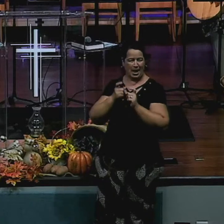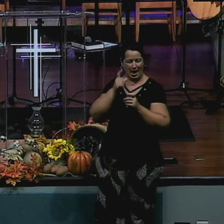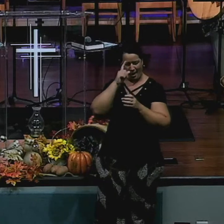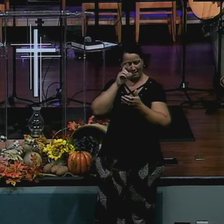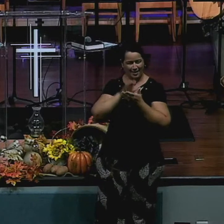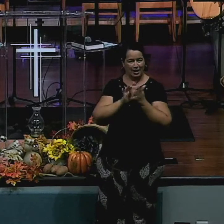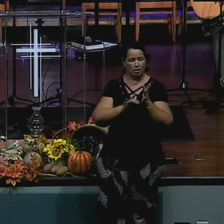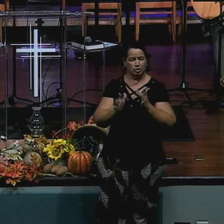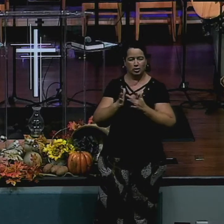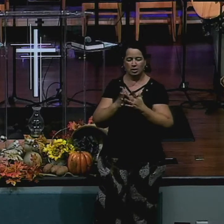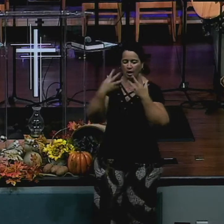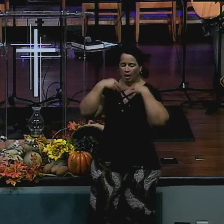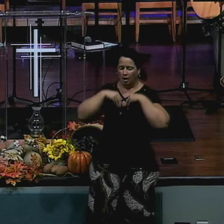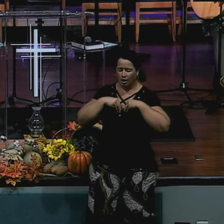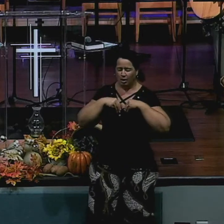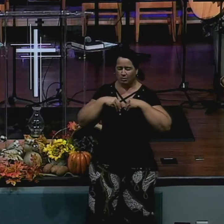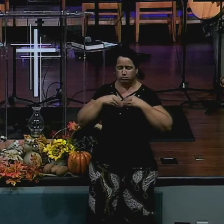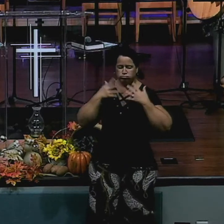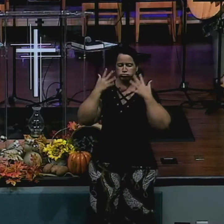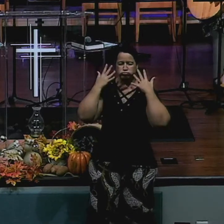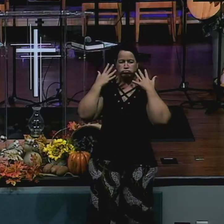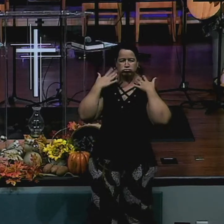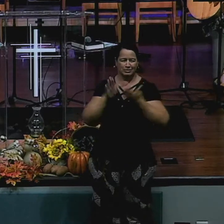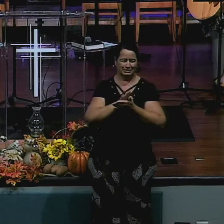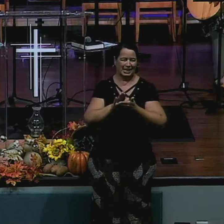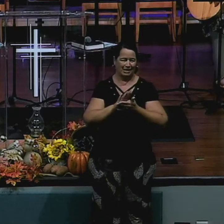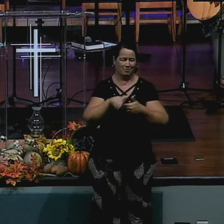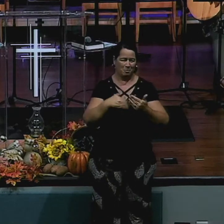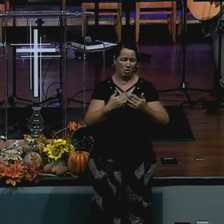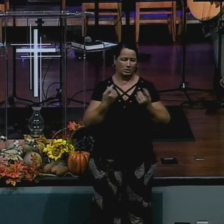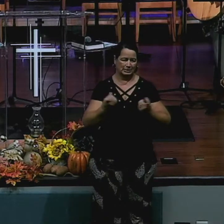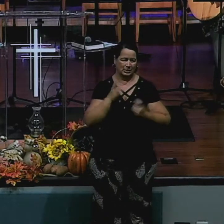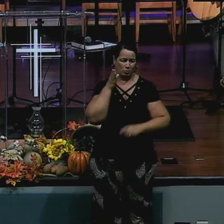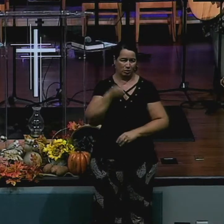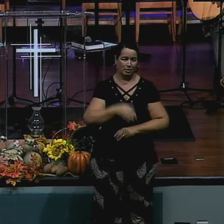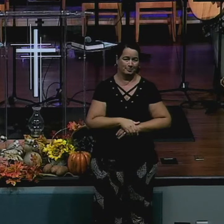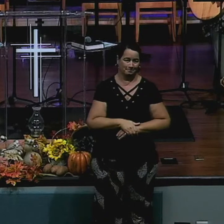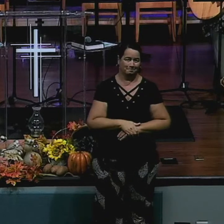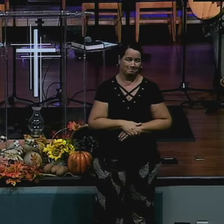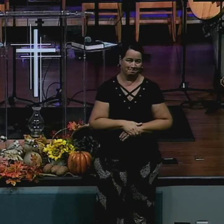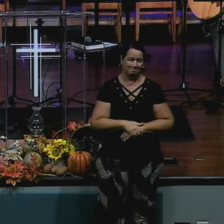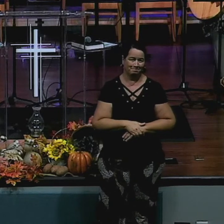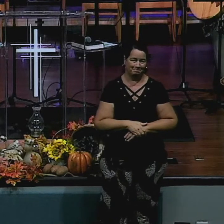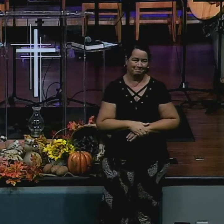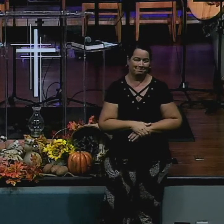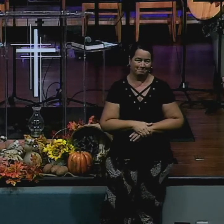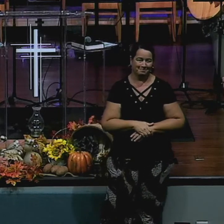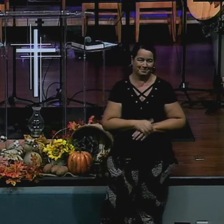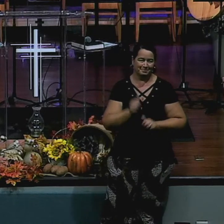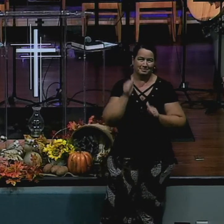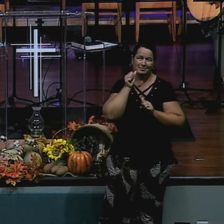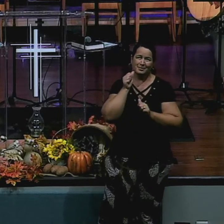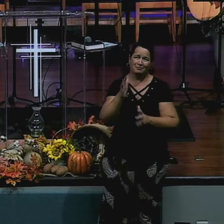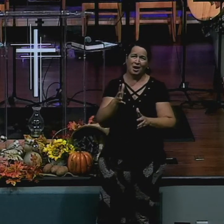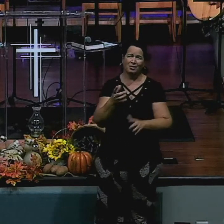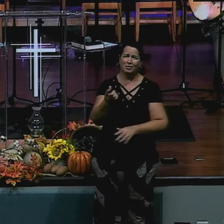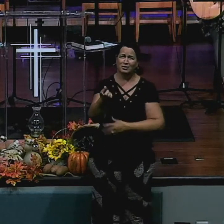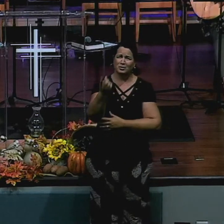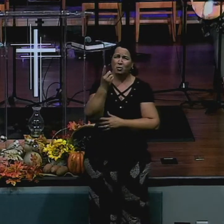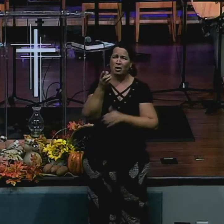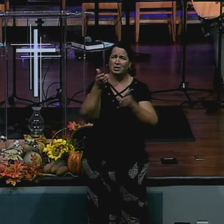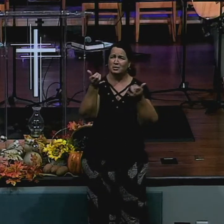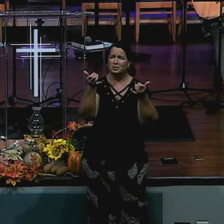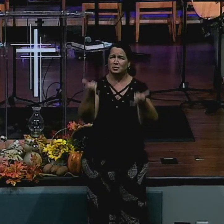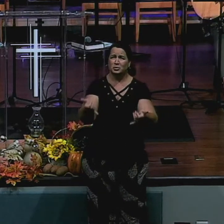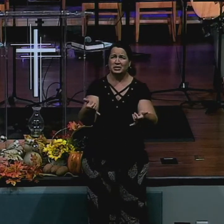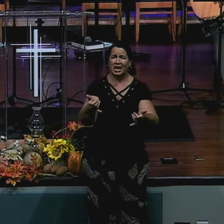of Jesus Christ, his son, cleanseth us from all sin. Father, if there's one even today that has not yet said yes to Jesus, oh,